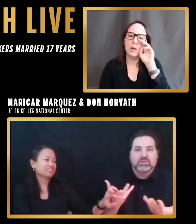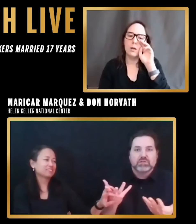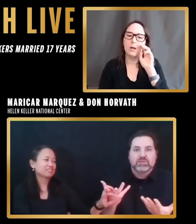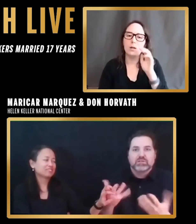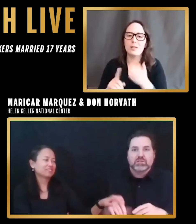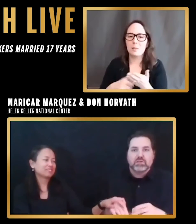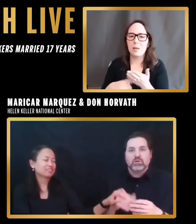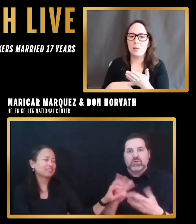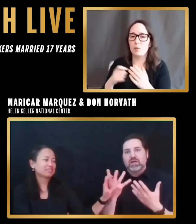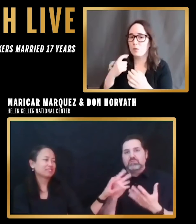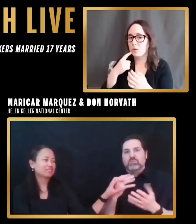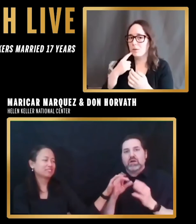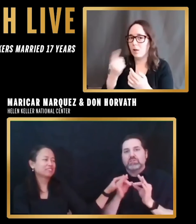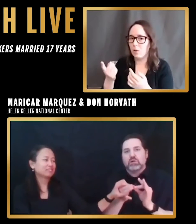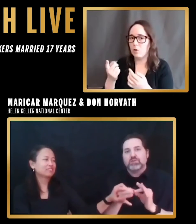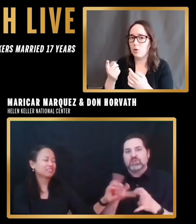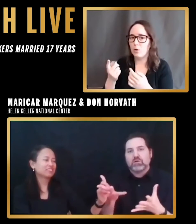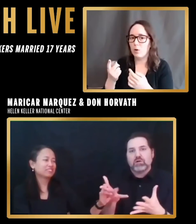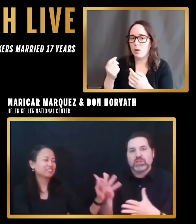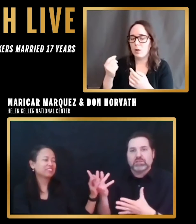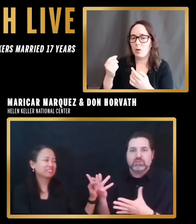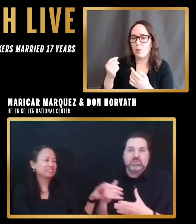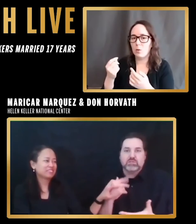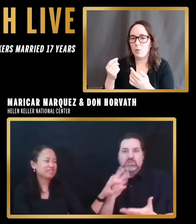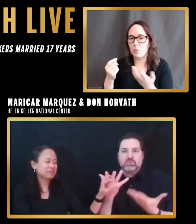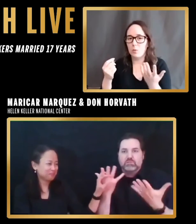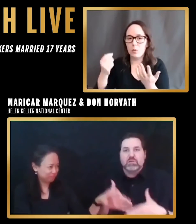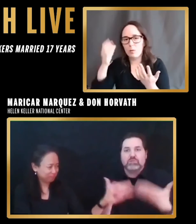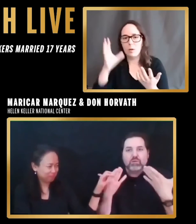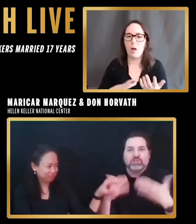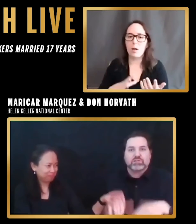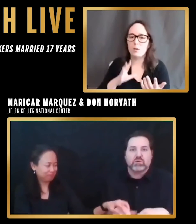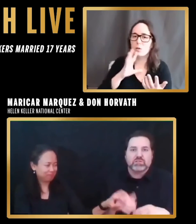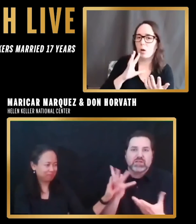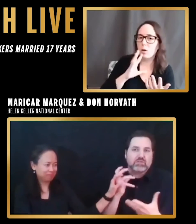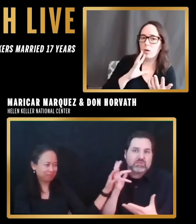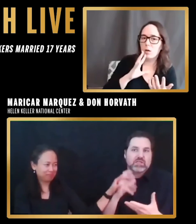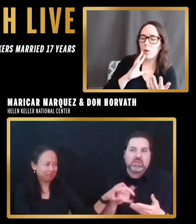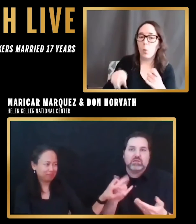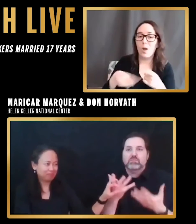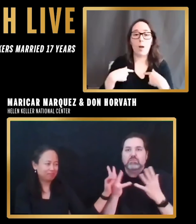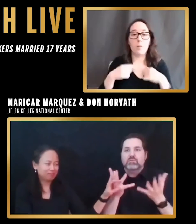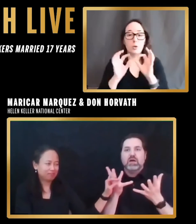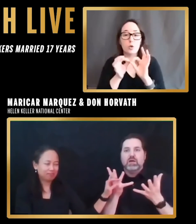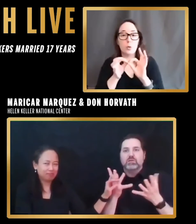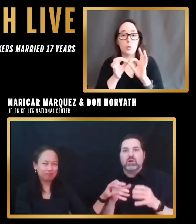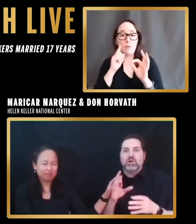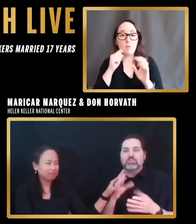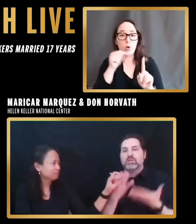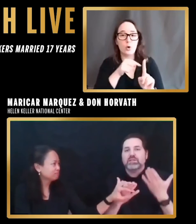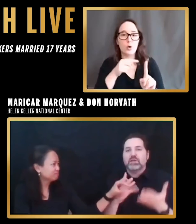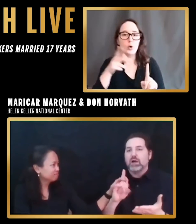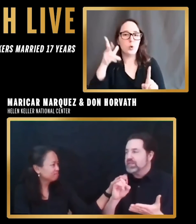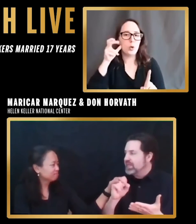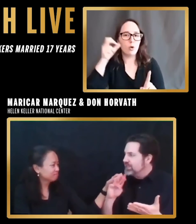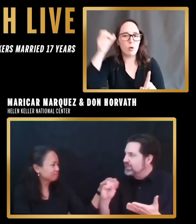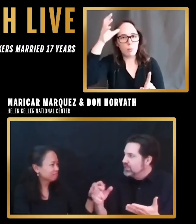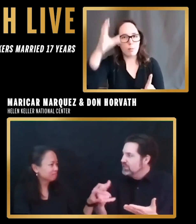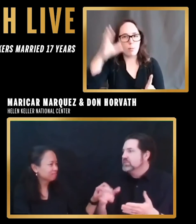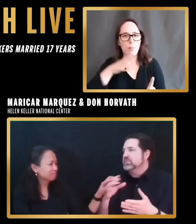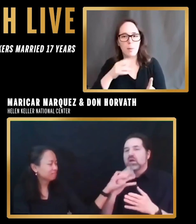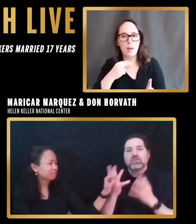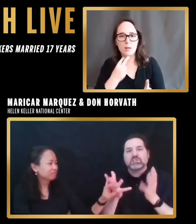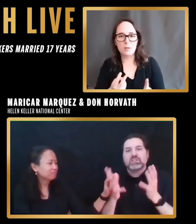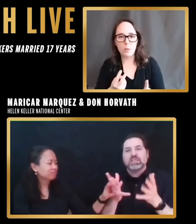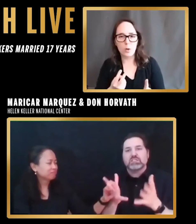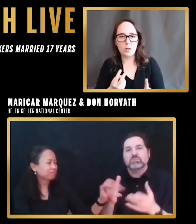voice. When I'm interpreting for her, you're hearing my voice. So it sounds like, I may be dominating